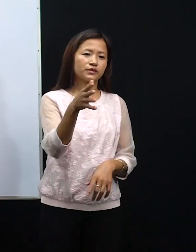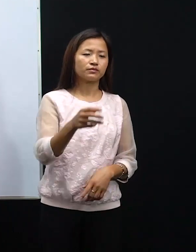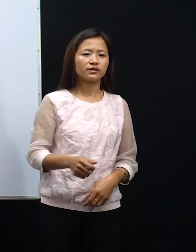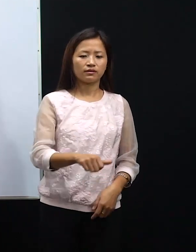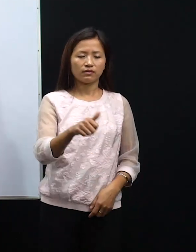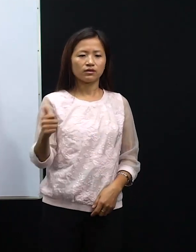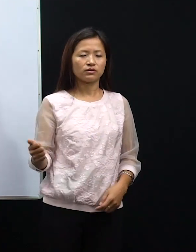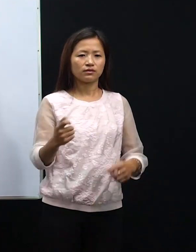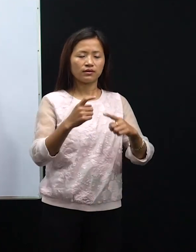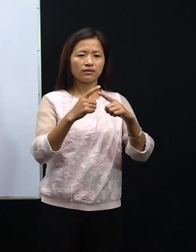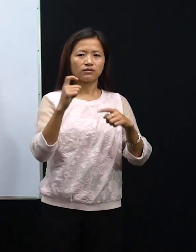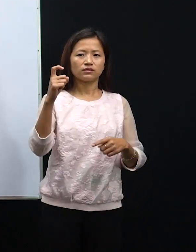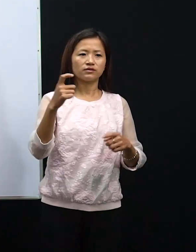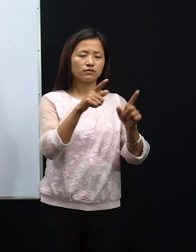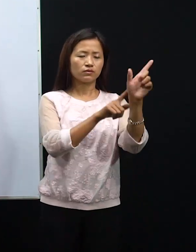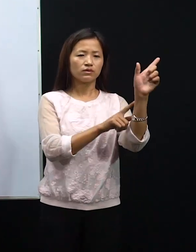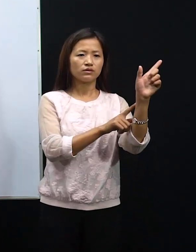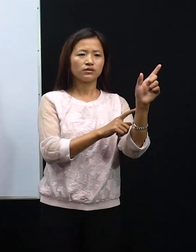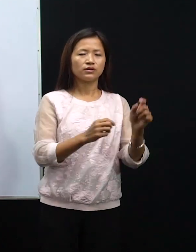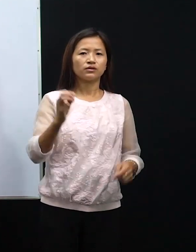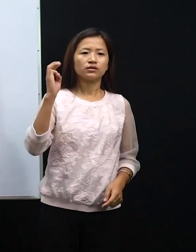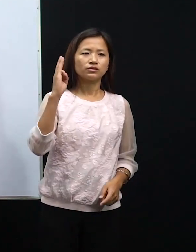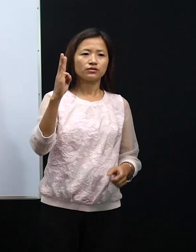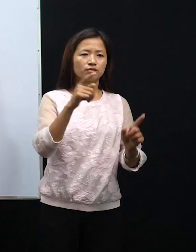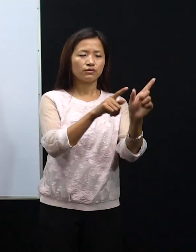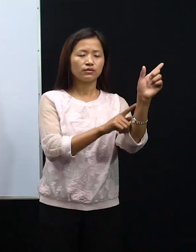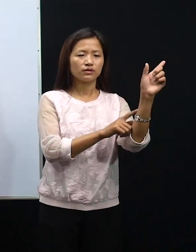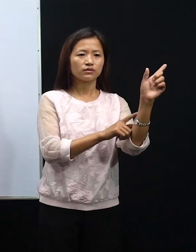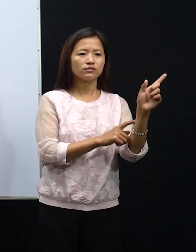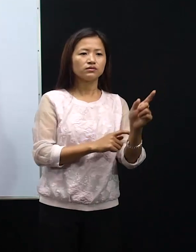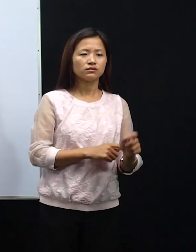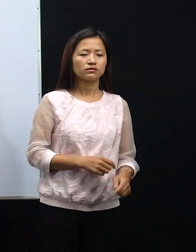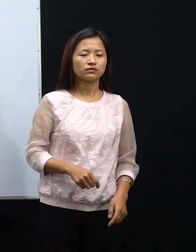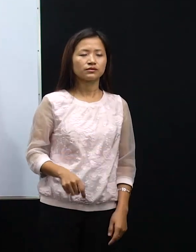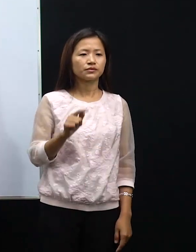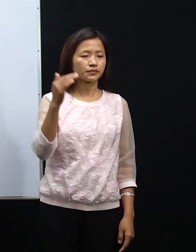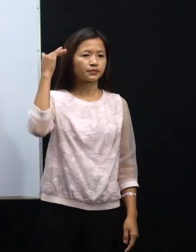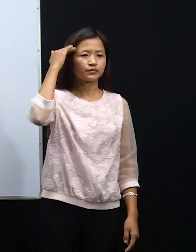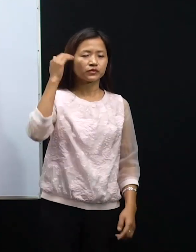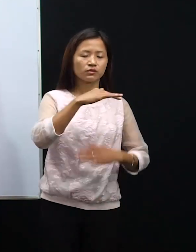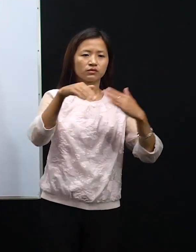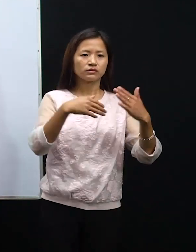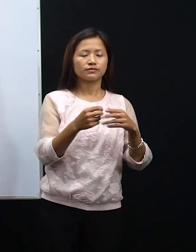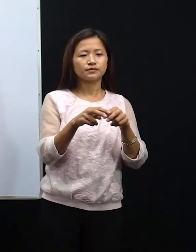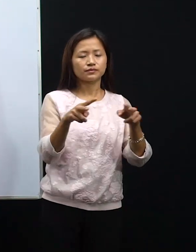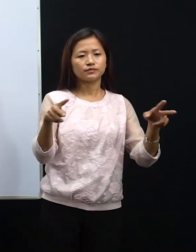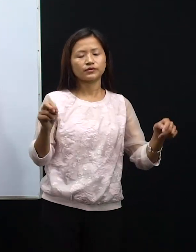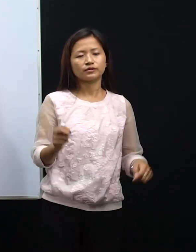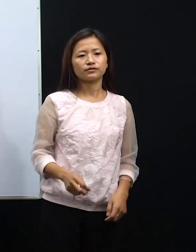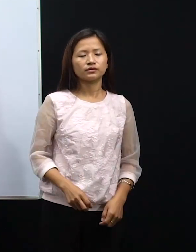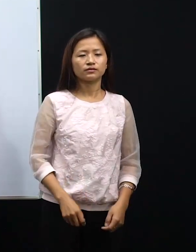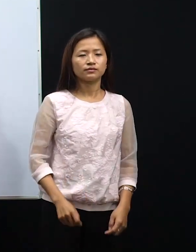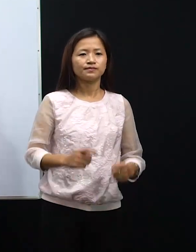any 2x, 7y, 3y, all these different terms,